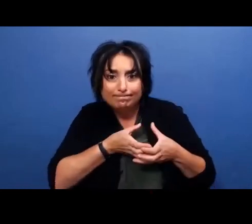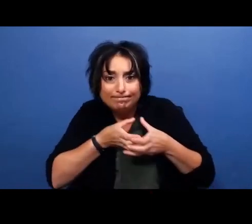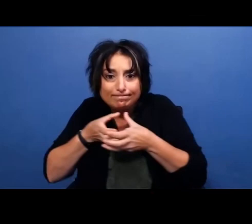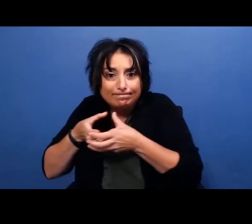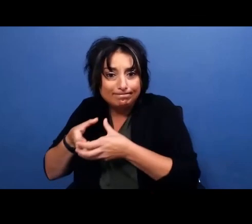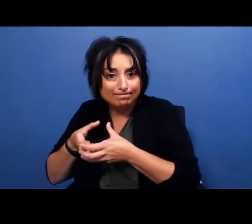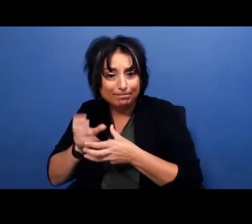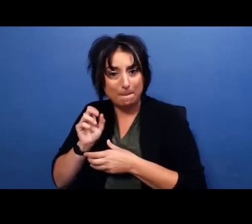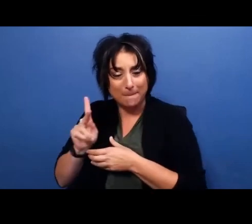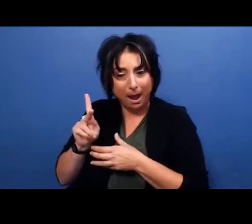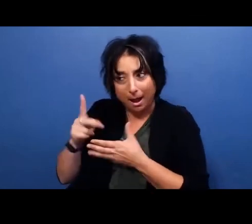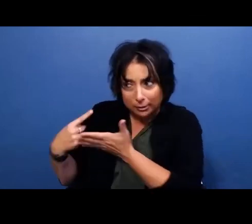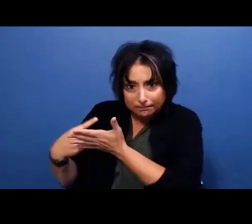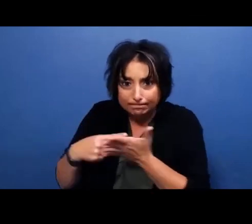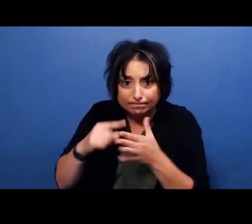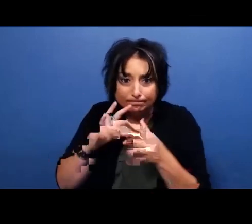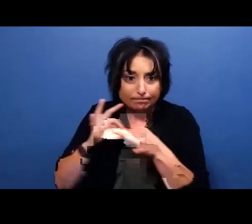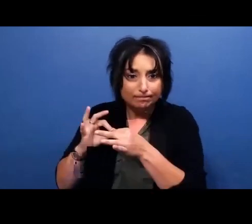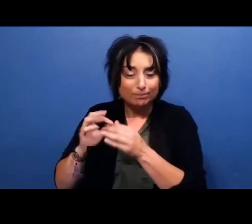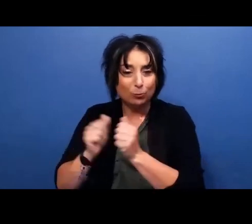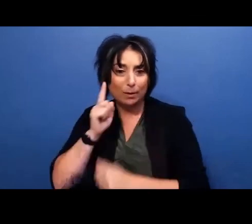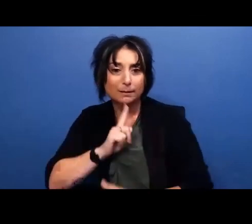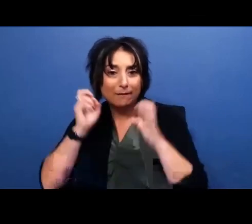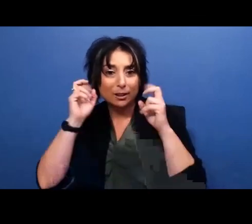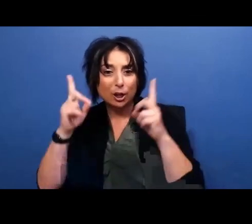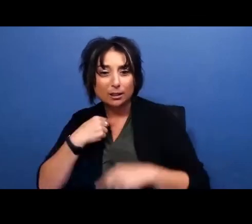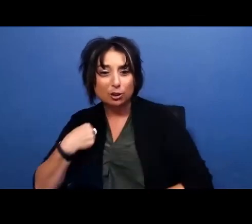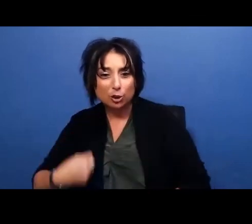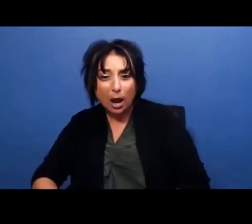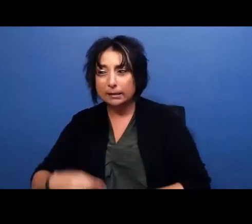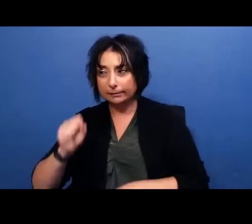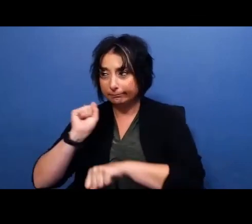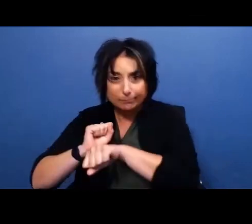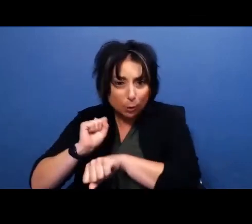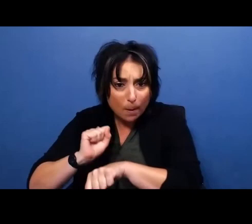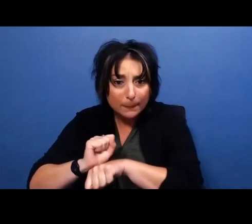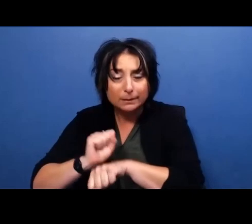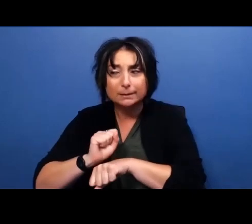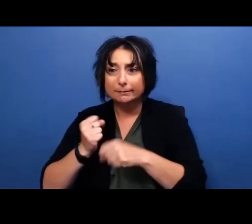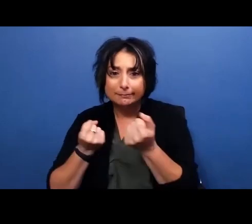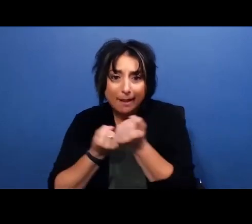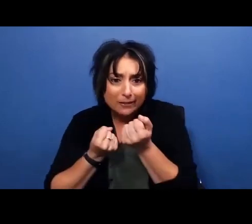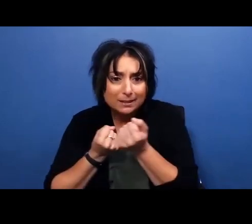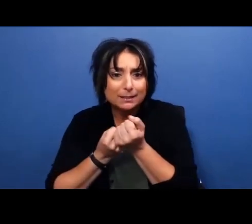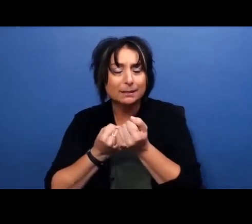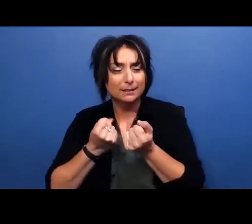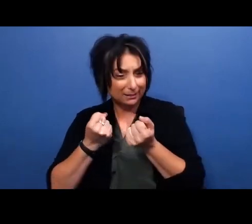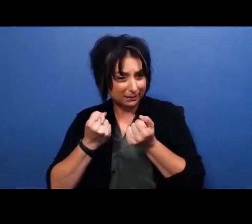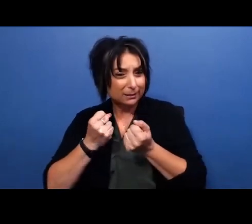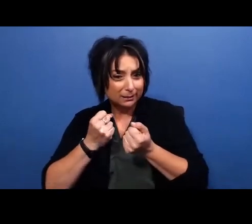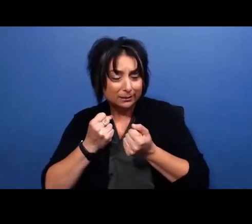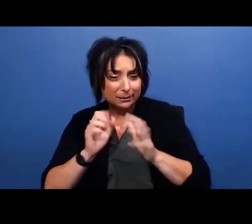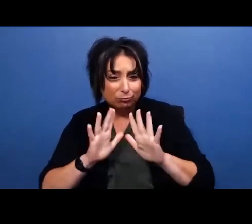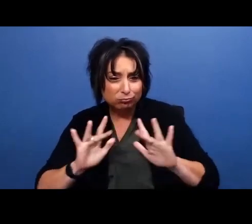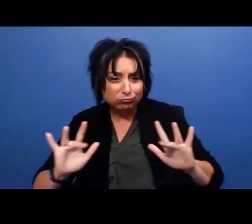back to the discussions regarding deaf education and employment and advocacy in China? Another